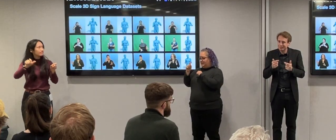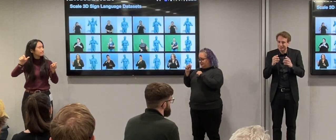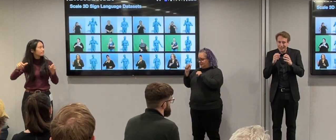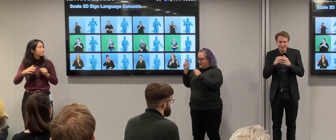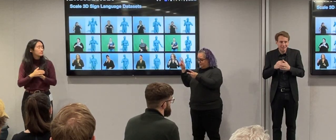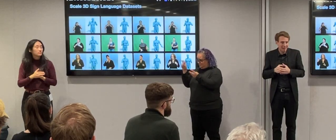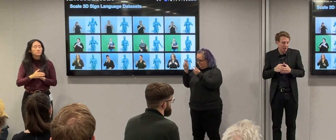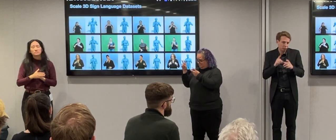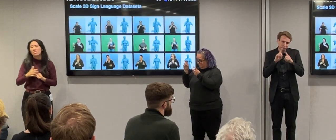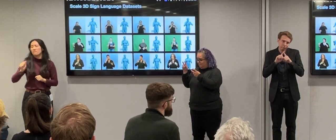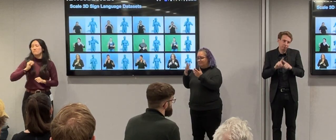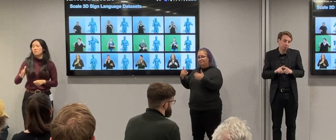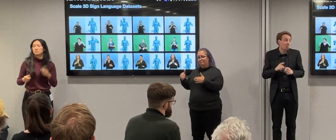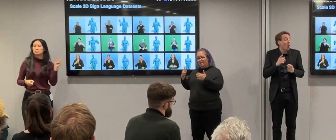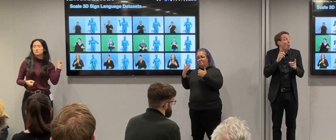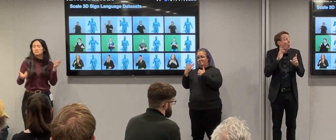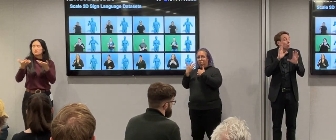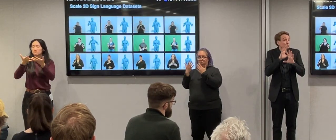publicly available